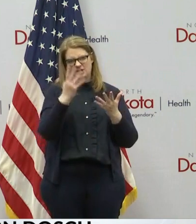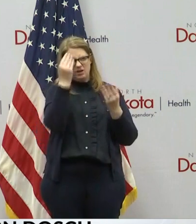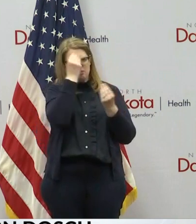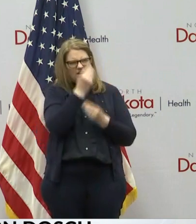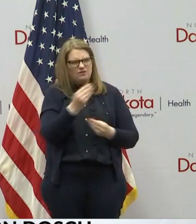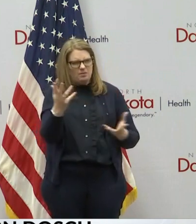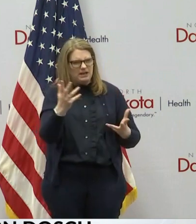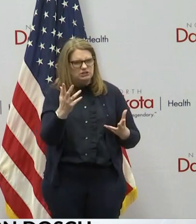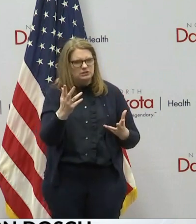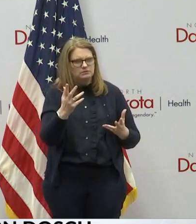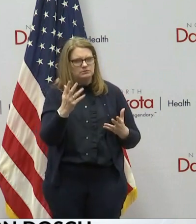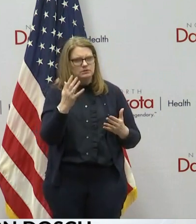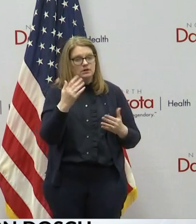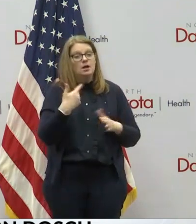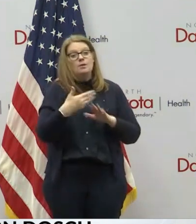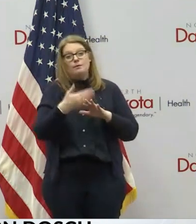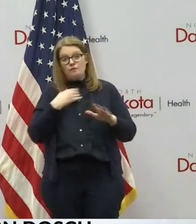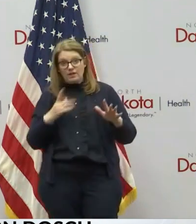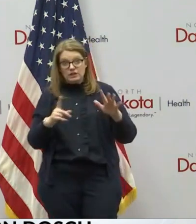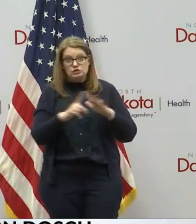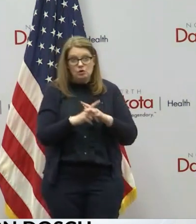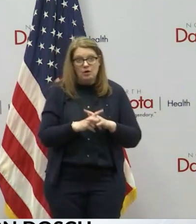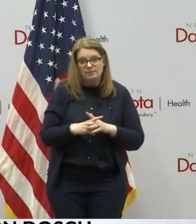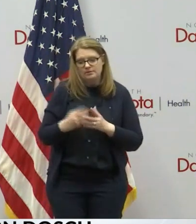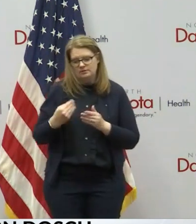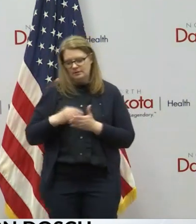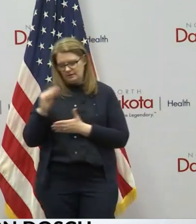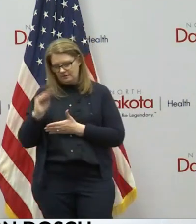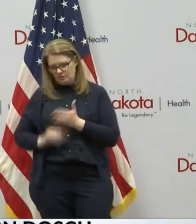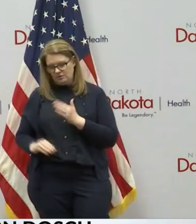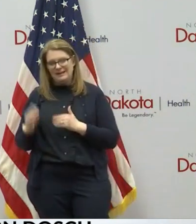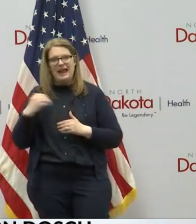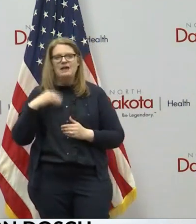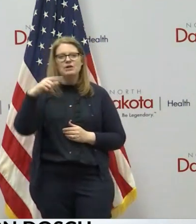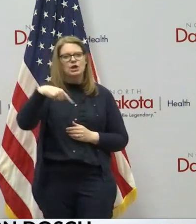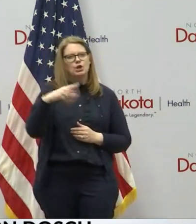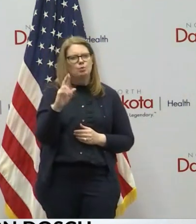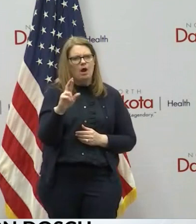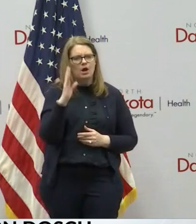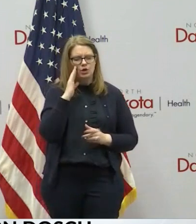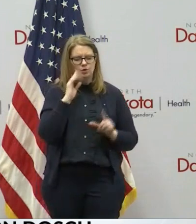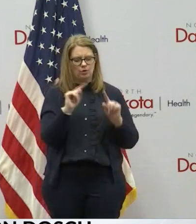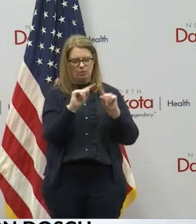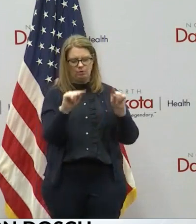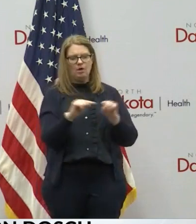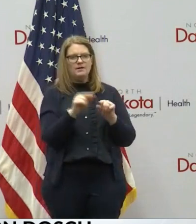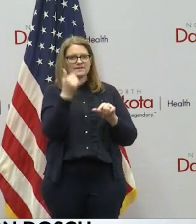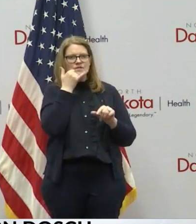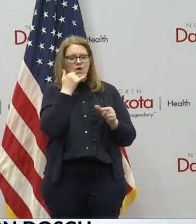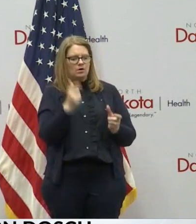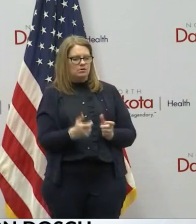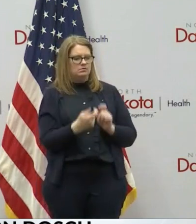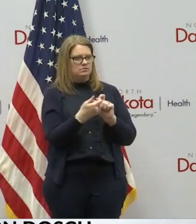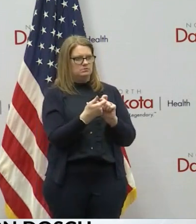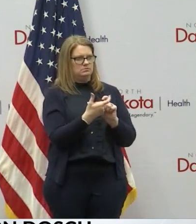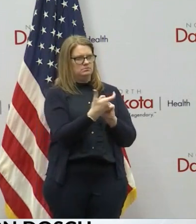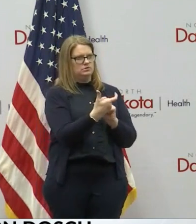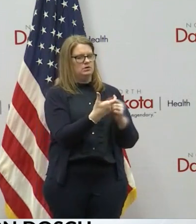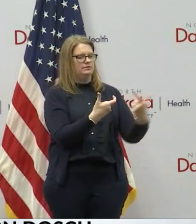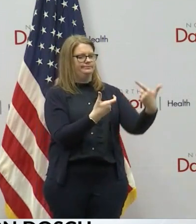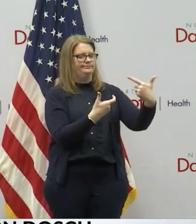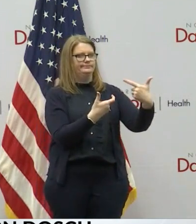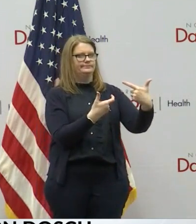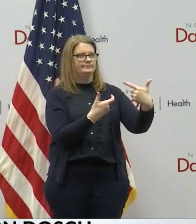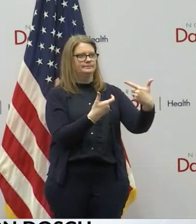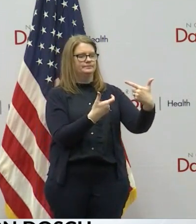information before they even get to the site. Have a QR code, just like when you're boarding an airplane. Show that QR code to the guardsman or